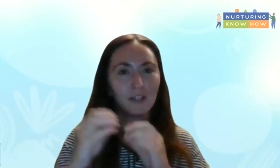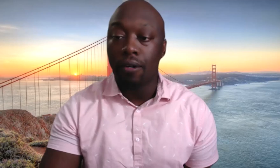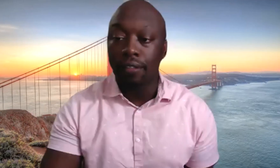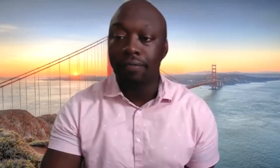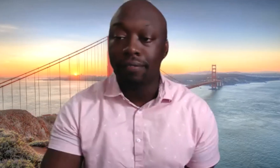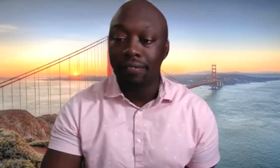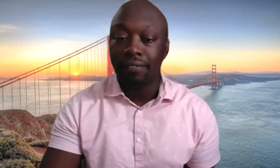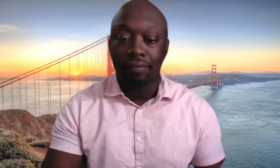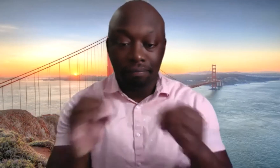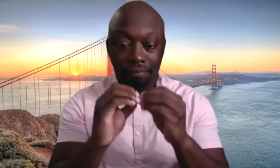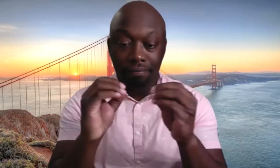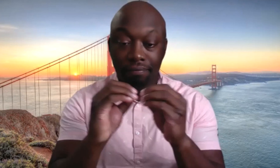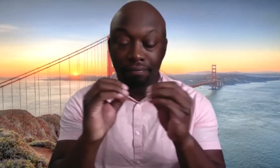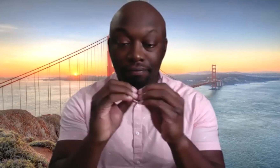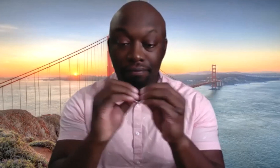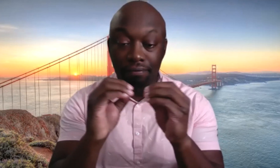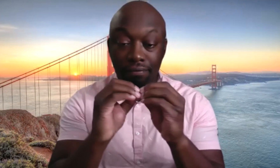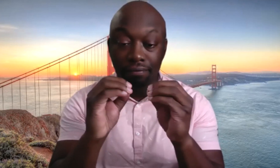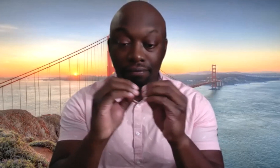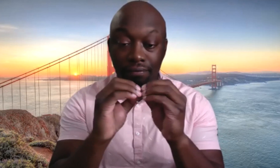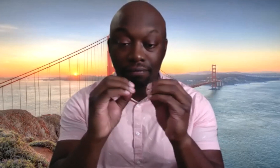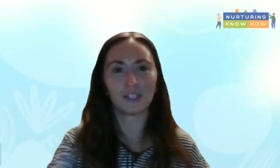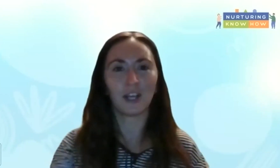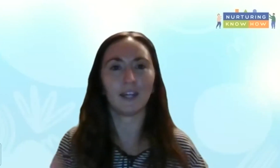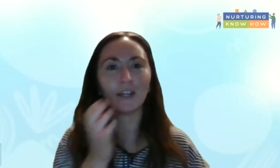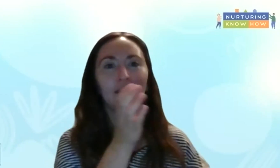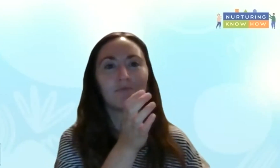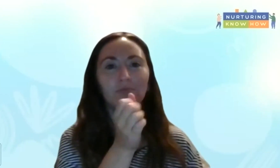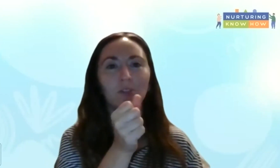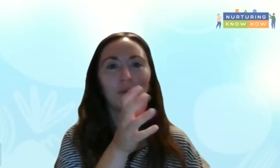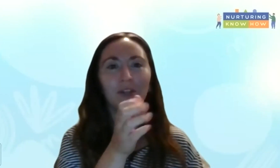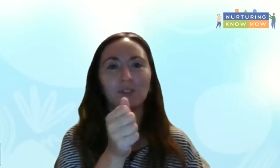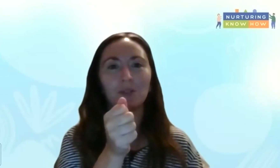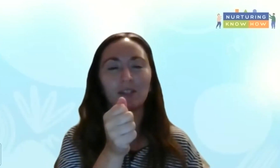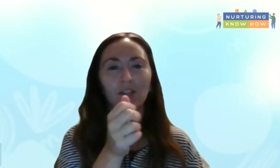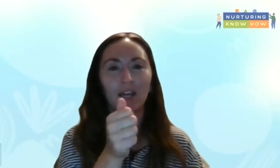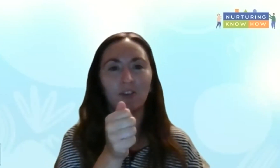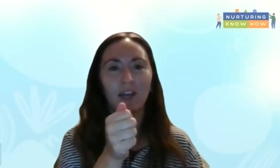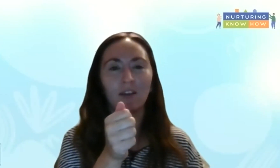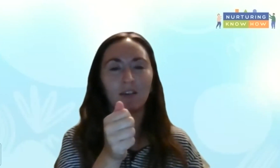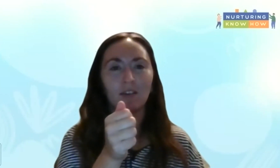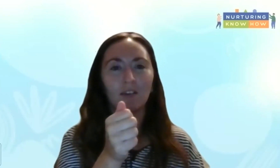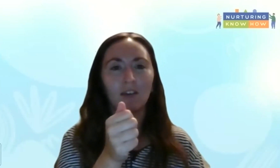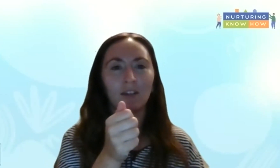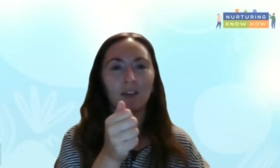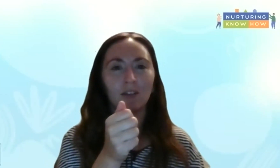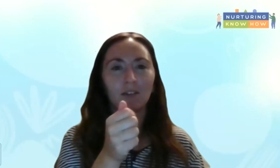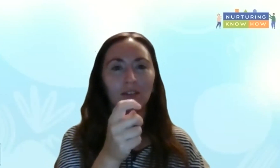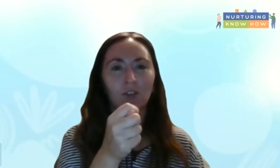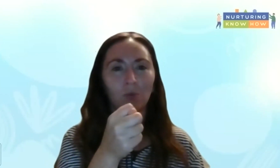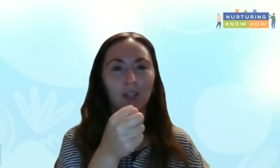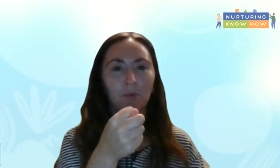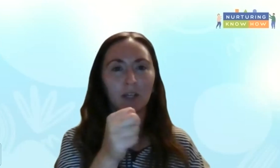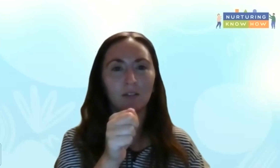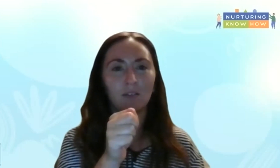teach. More. And the milk, which is like squeezing your hand. There we go, squeezing your hand, right? And then